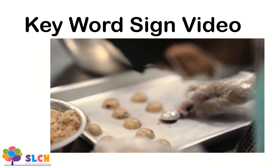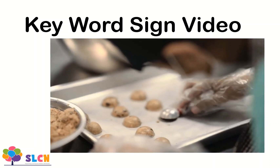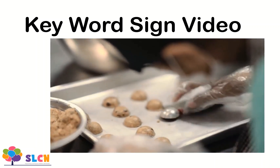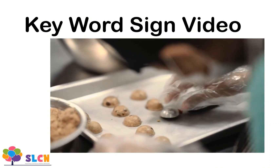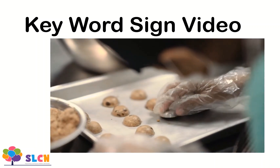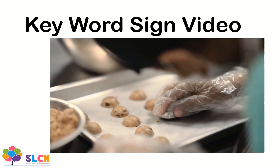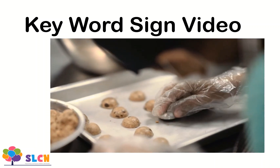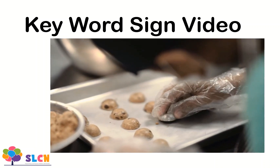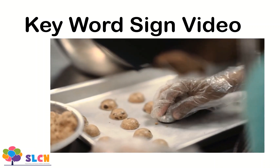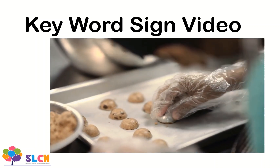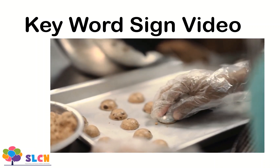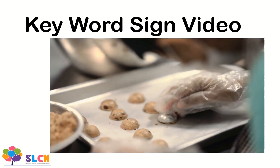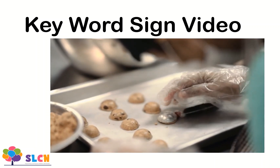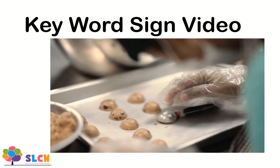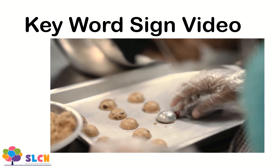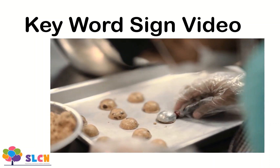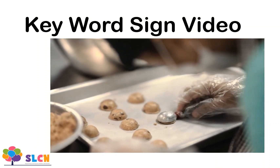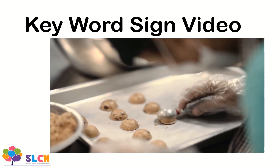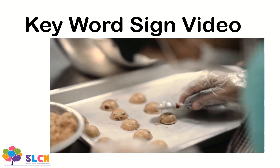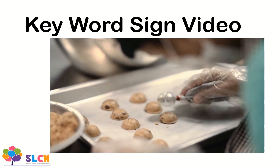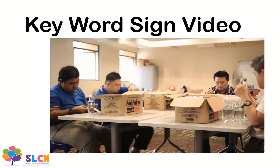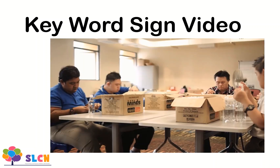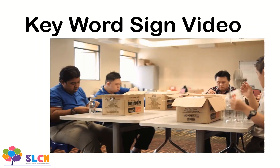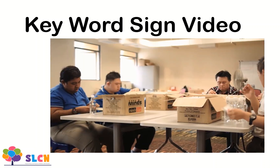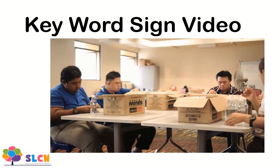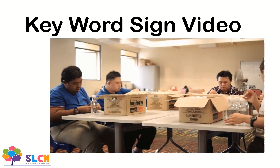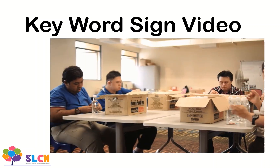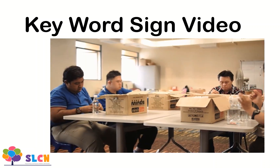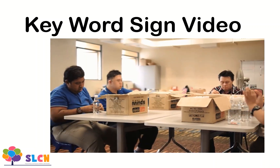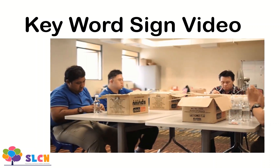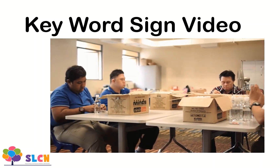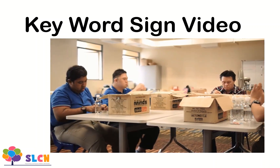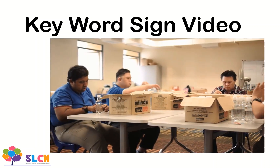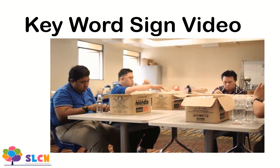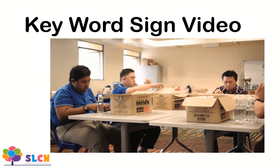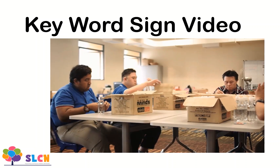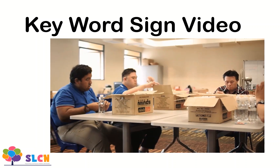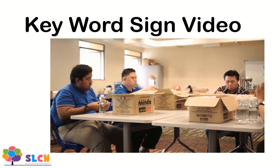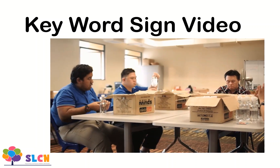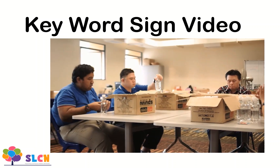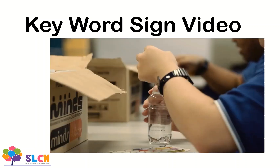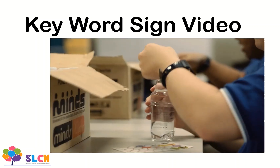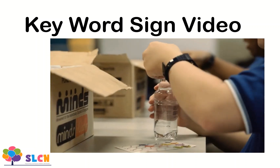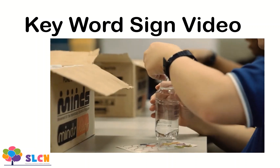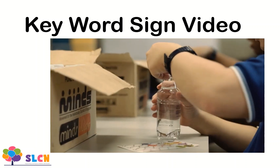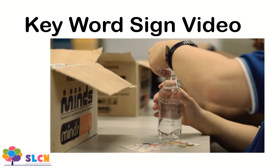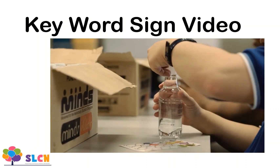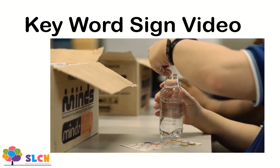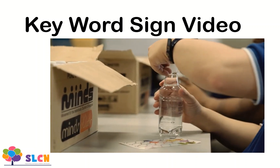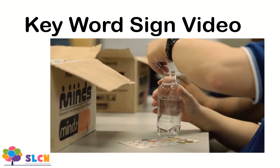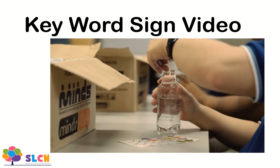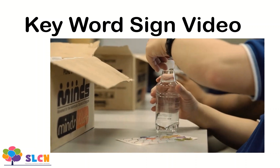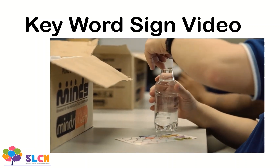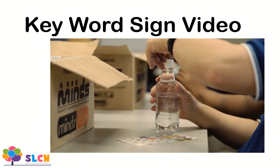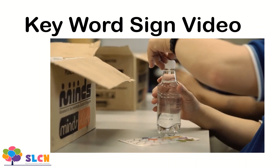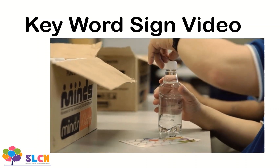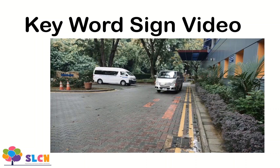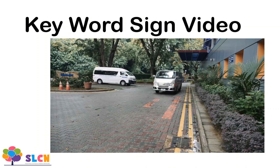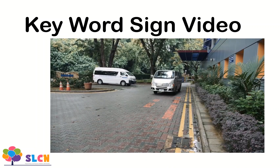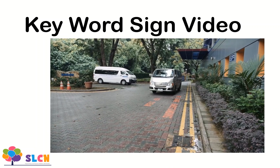of expression for most people is speech. However, speech is not the only viable means of communication. Minds is one